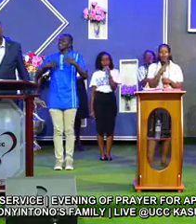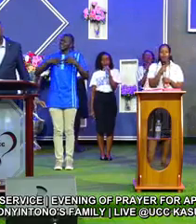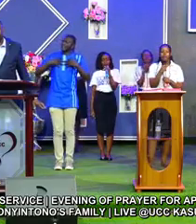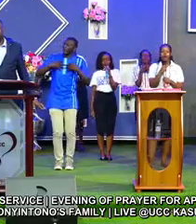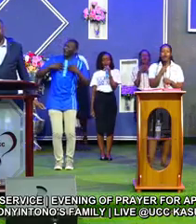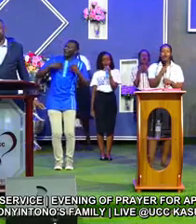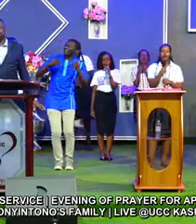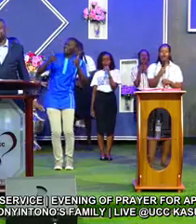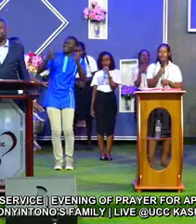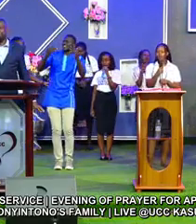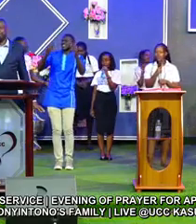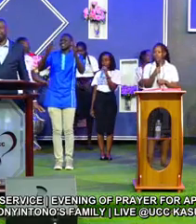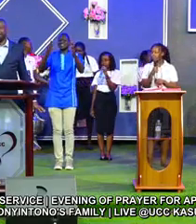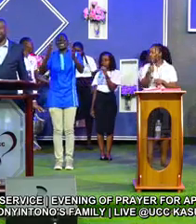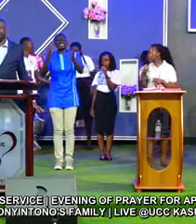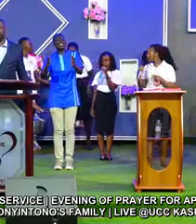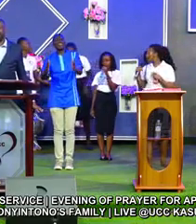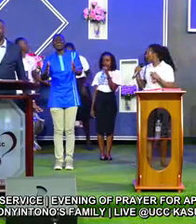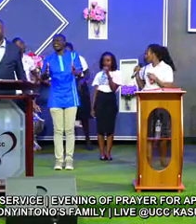Lord. Your